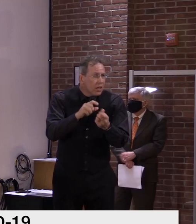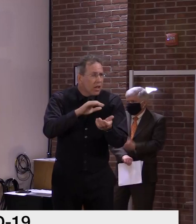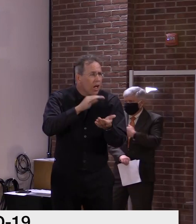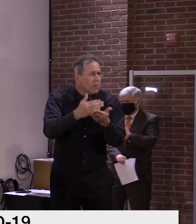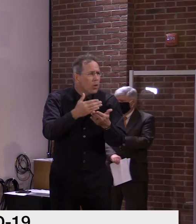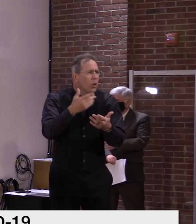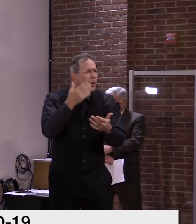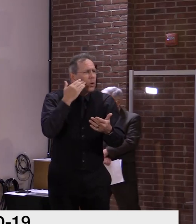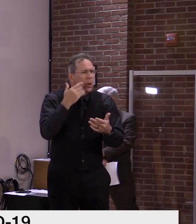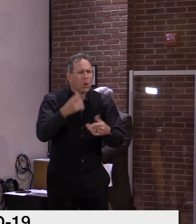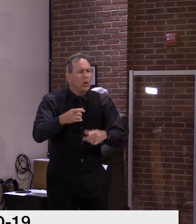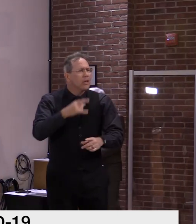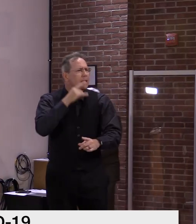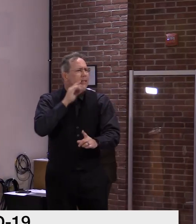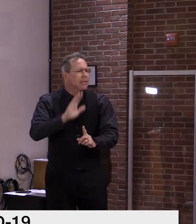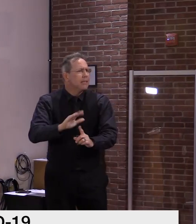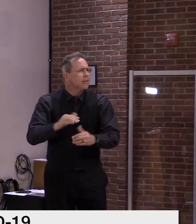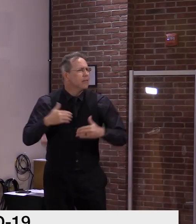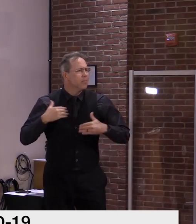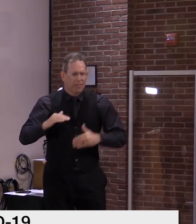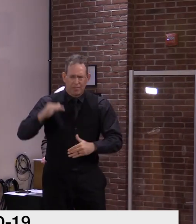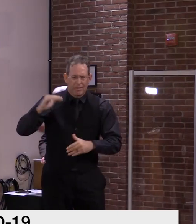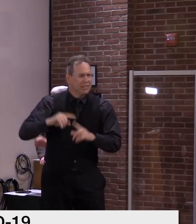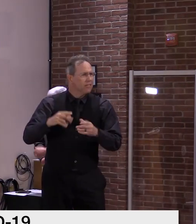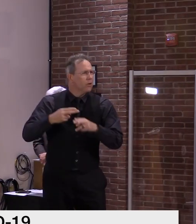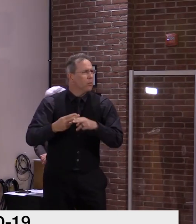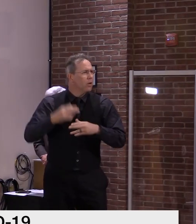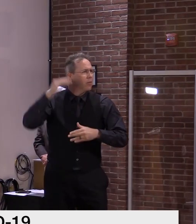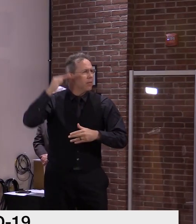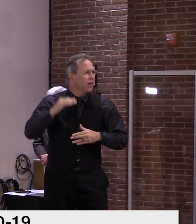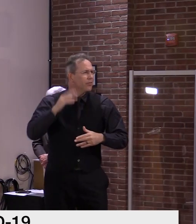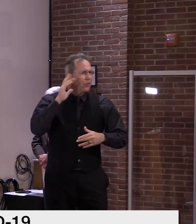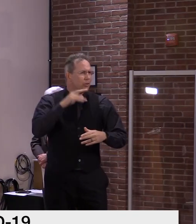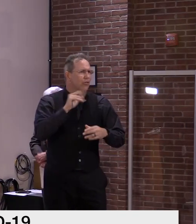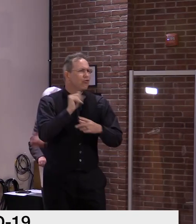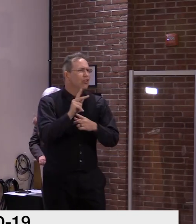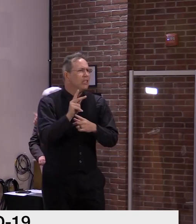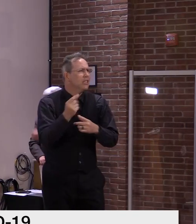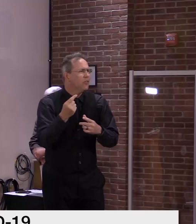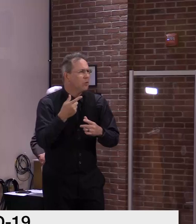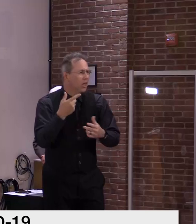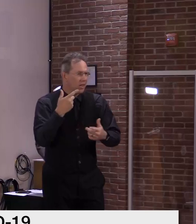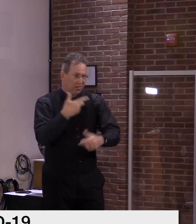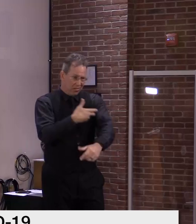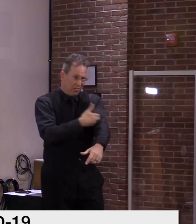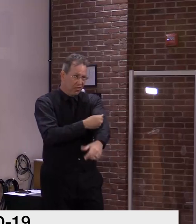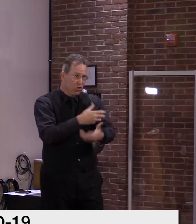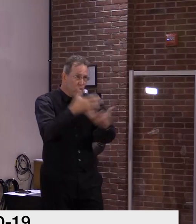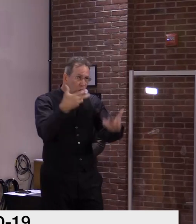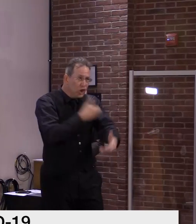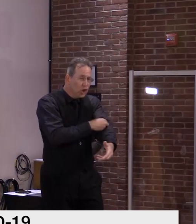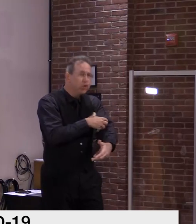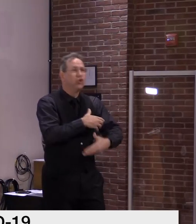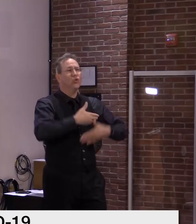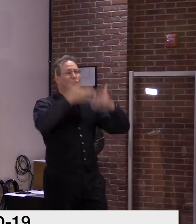age bands they went first? I'm just wondering if that's going to happen for this one.